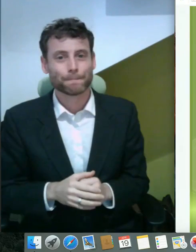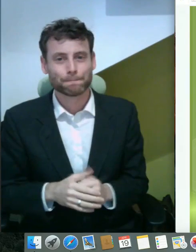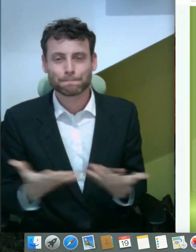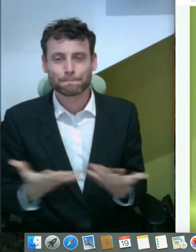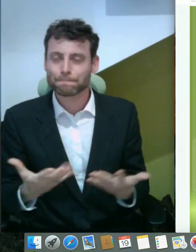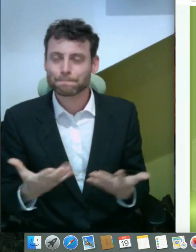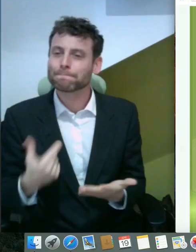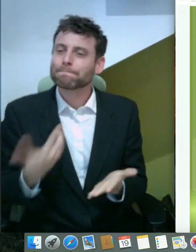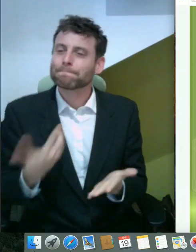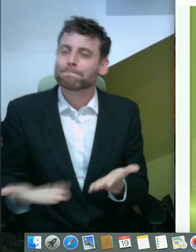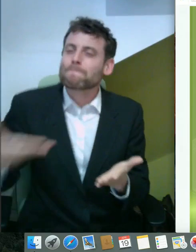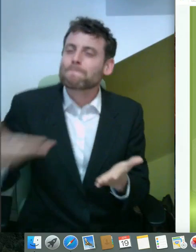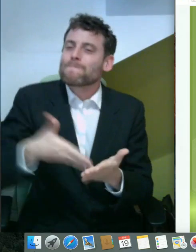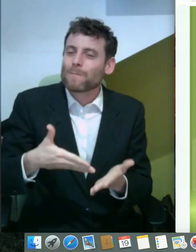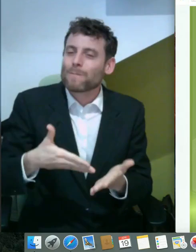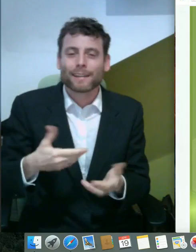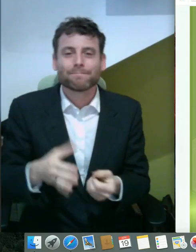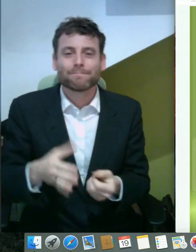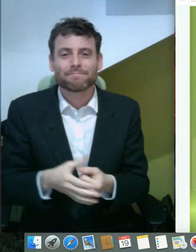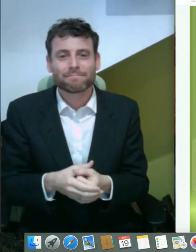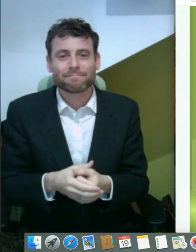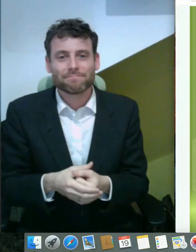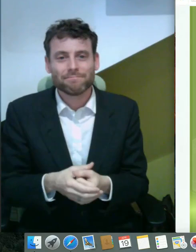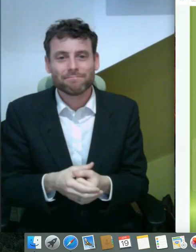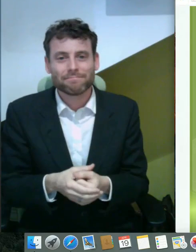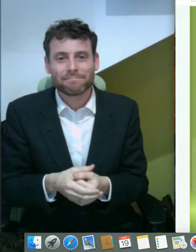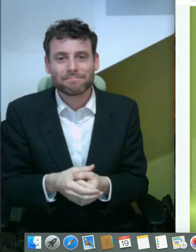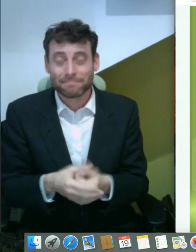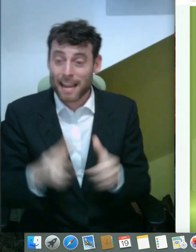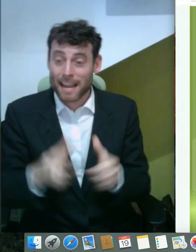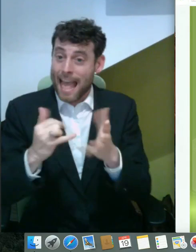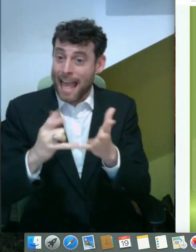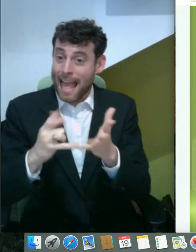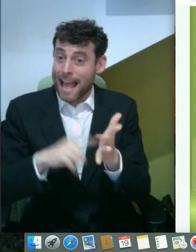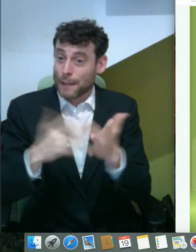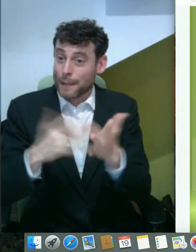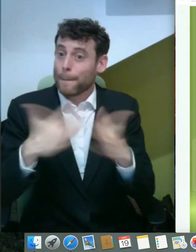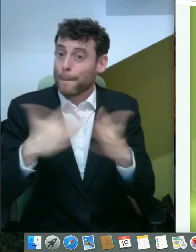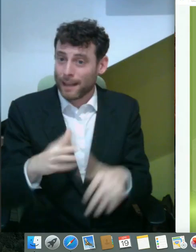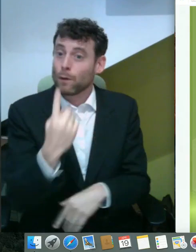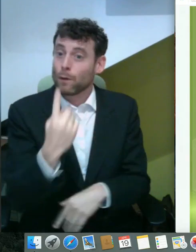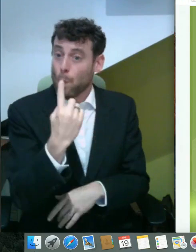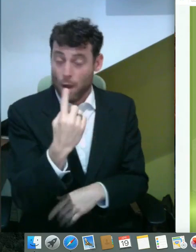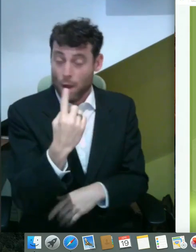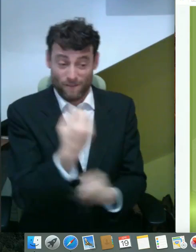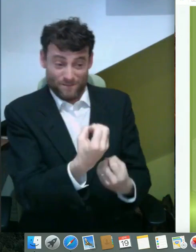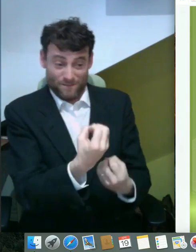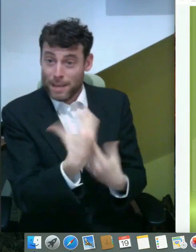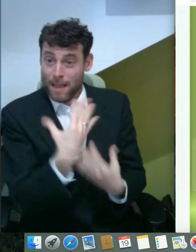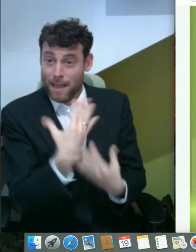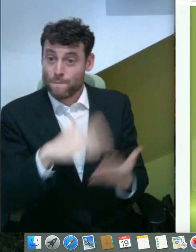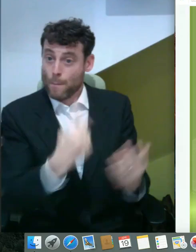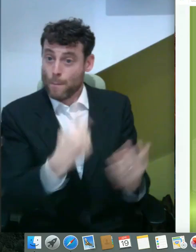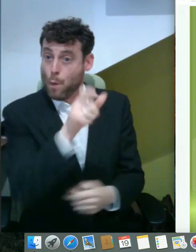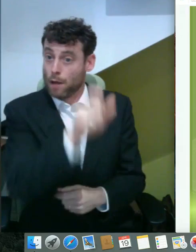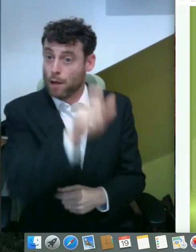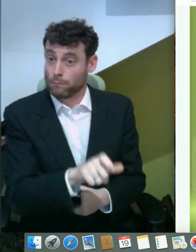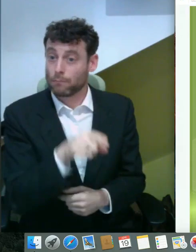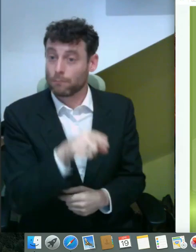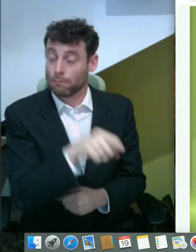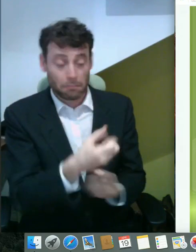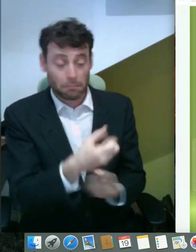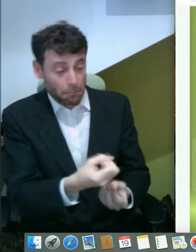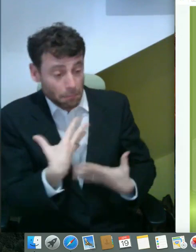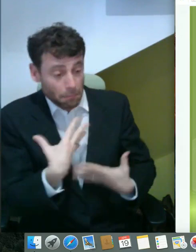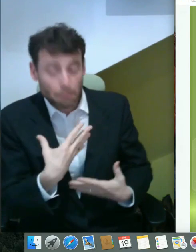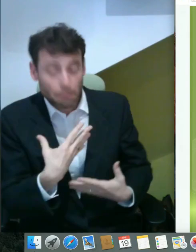Just to say, we've had, ASLI have had one item of feedback so far